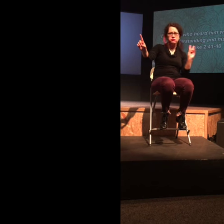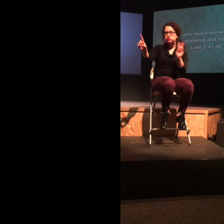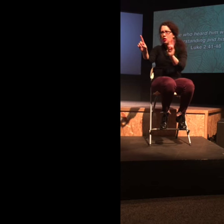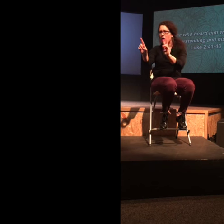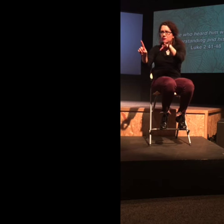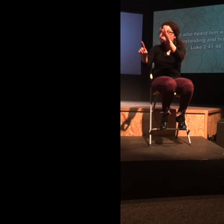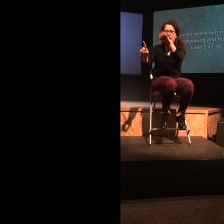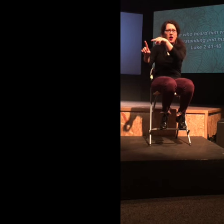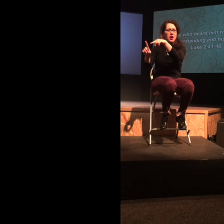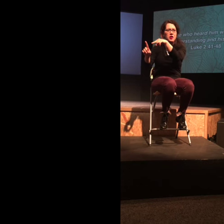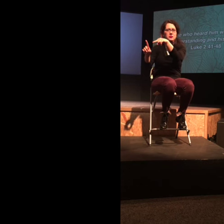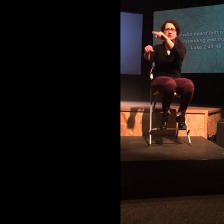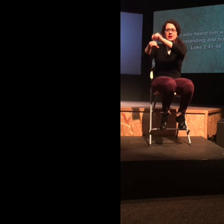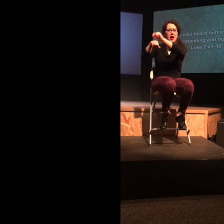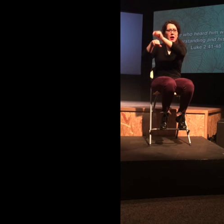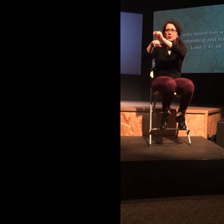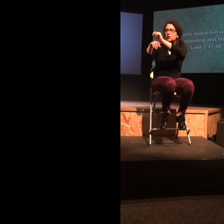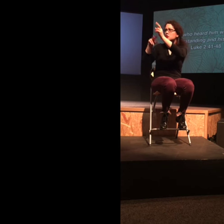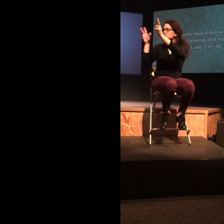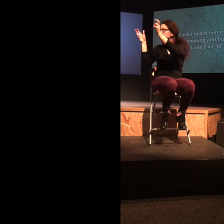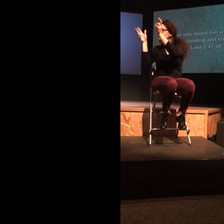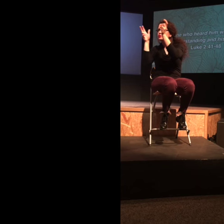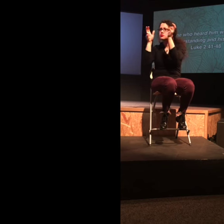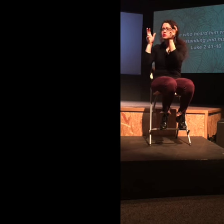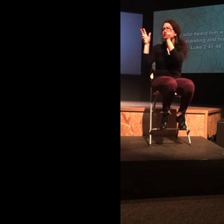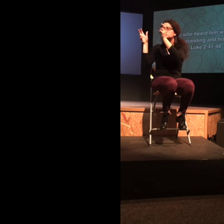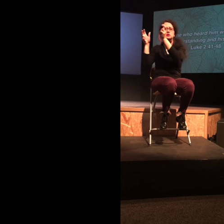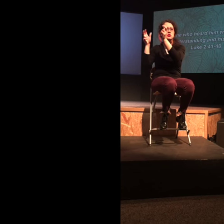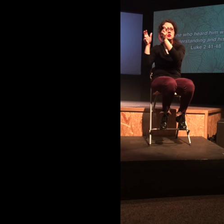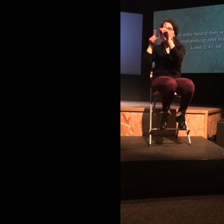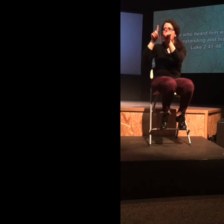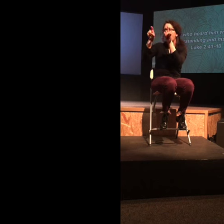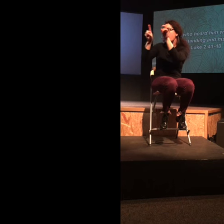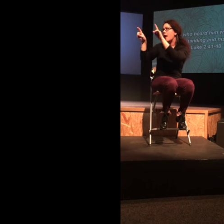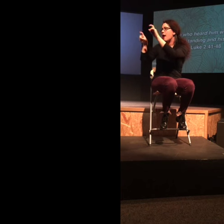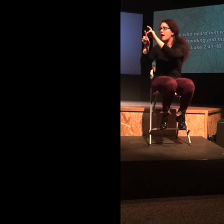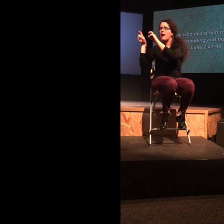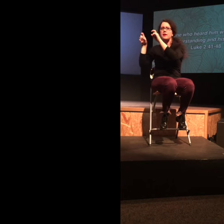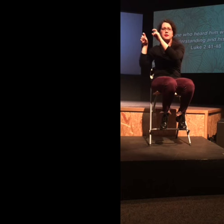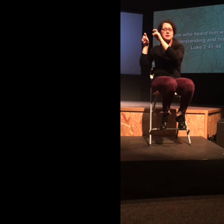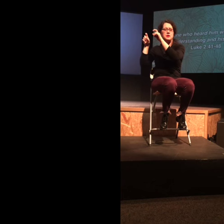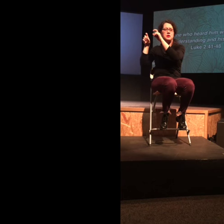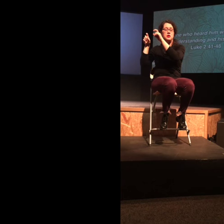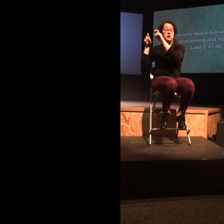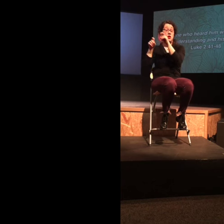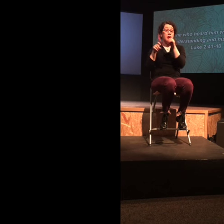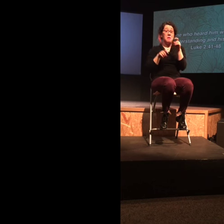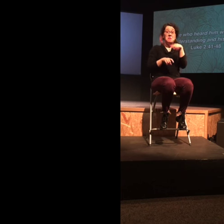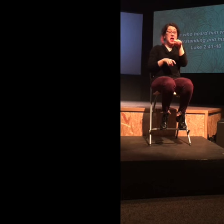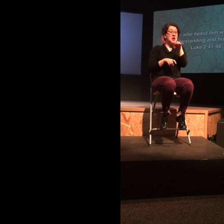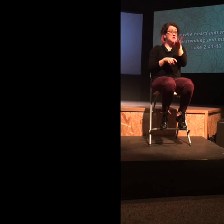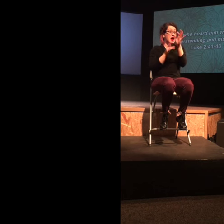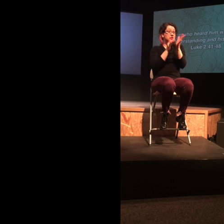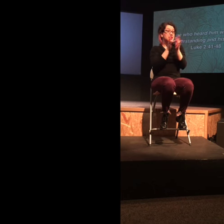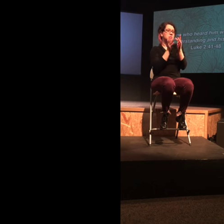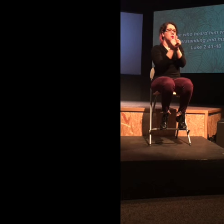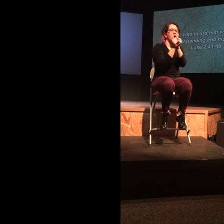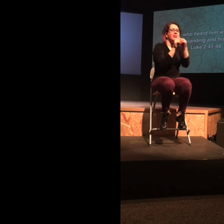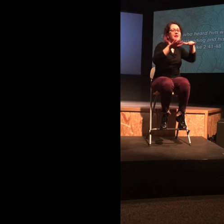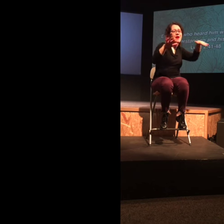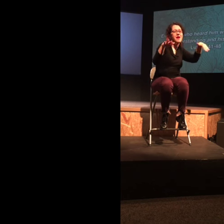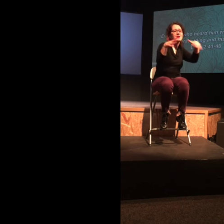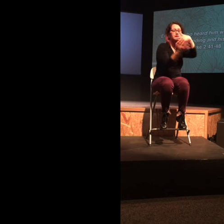asking questions to the teachers of the law. They don't find Jesus like off with a bunch of kids